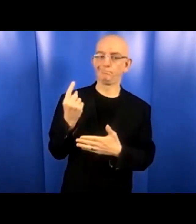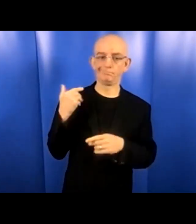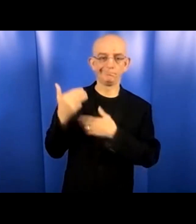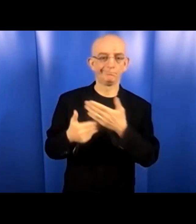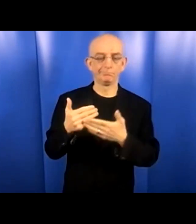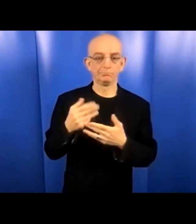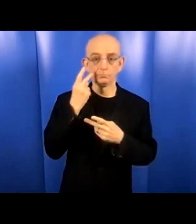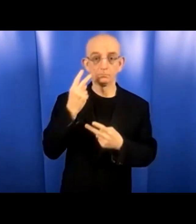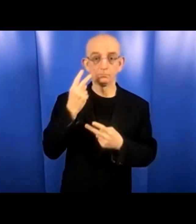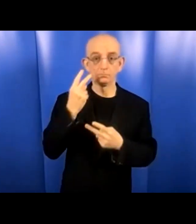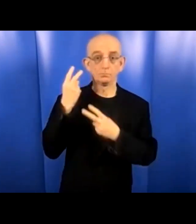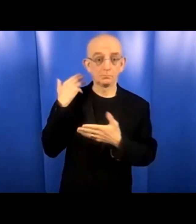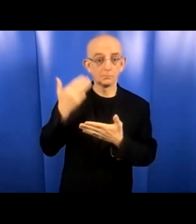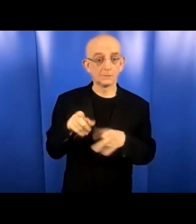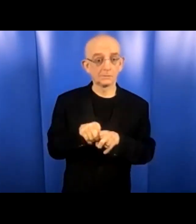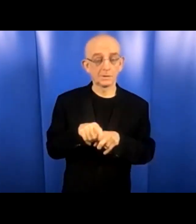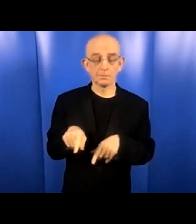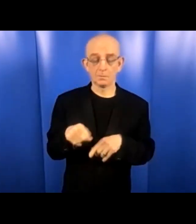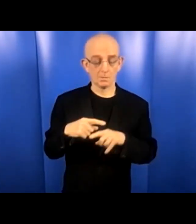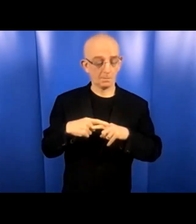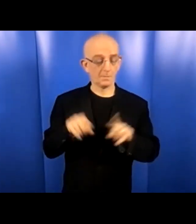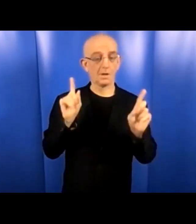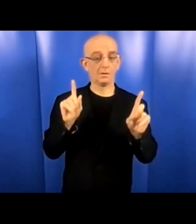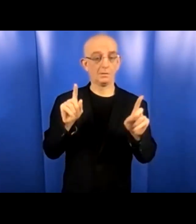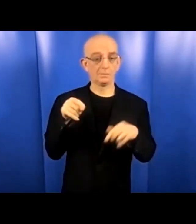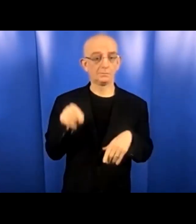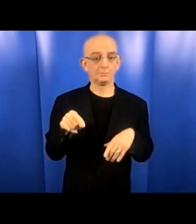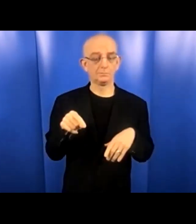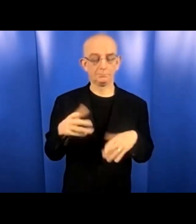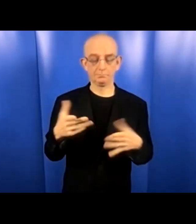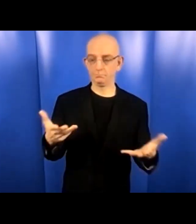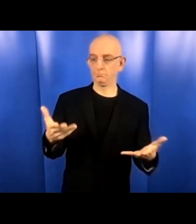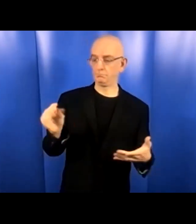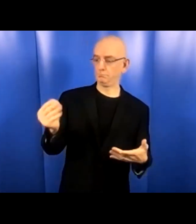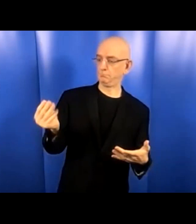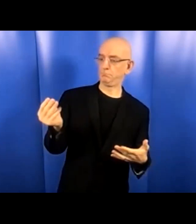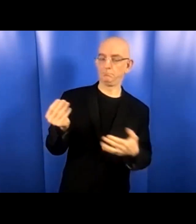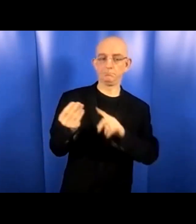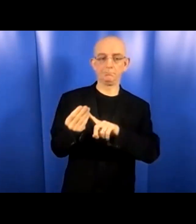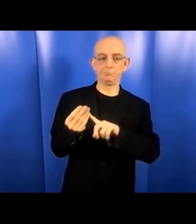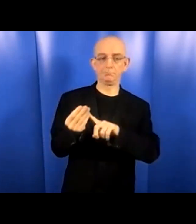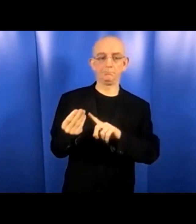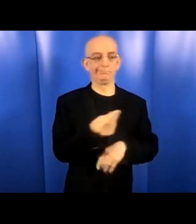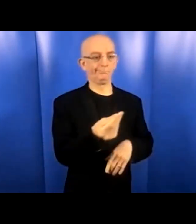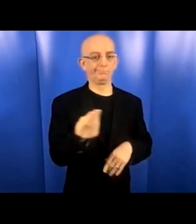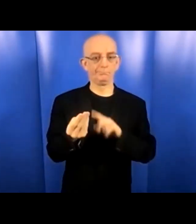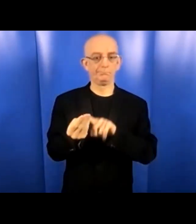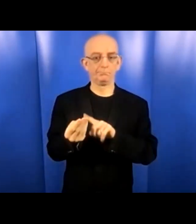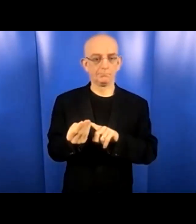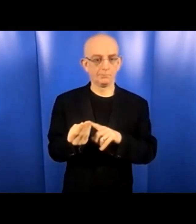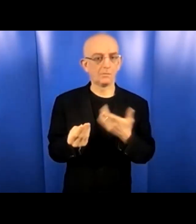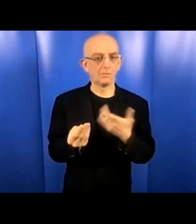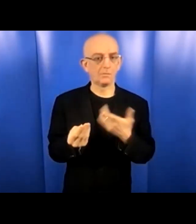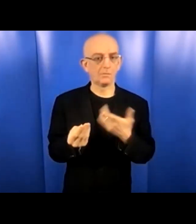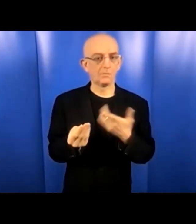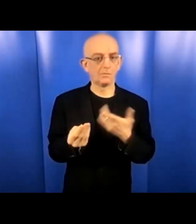I was talking about the fight, the battle, already at an unlevel playing field. It's